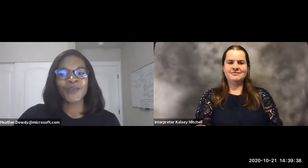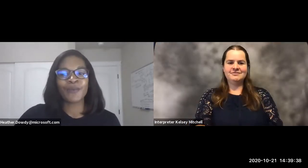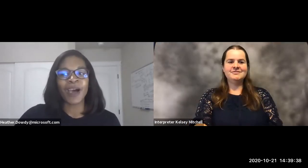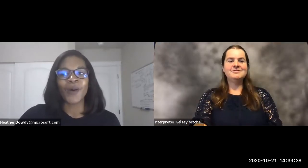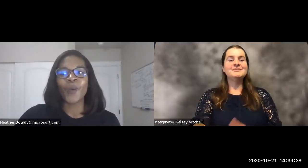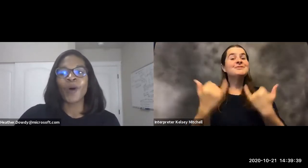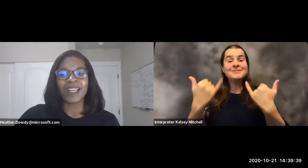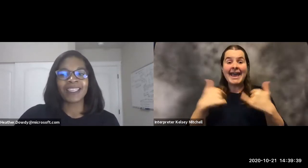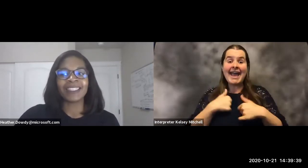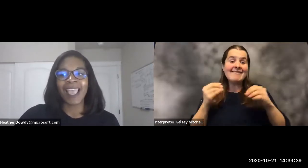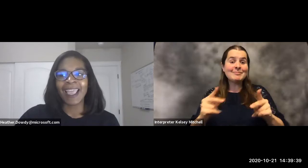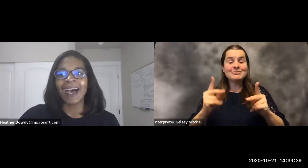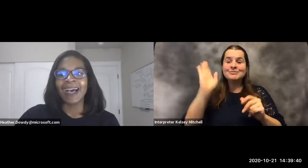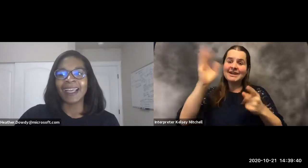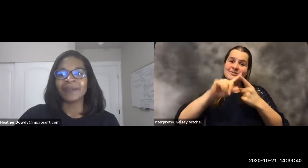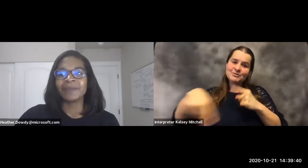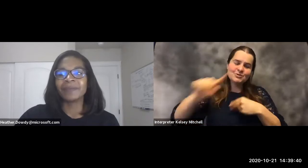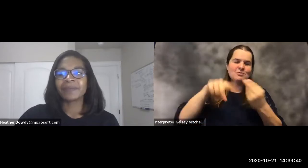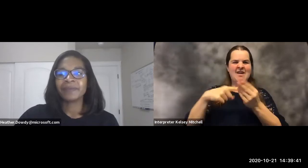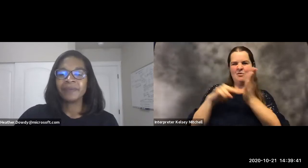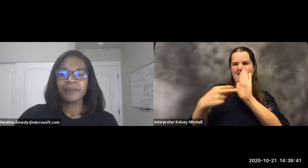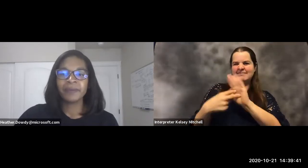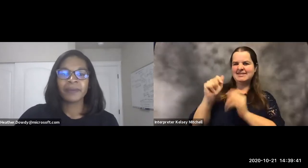talk to you about what is AI.